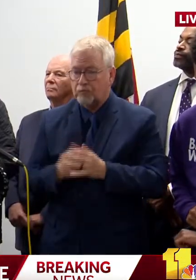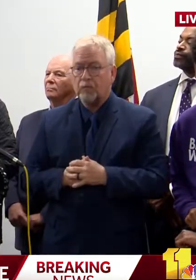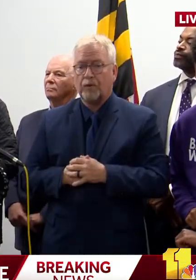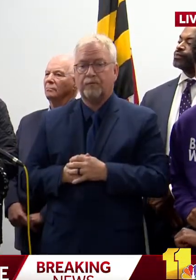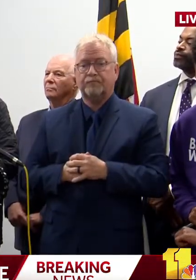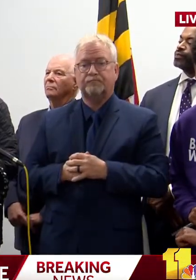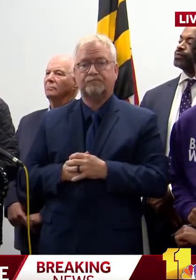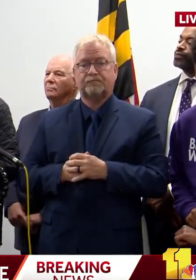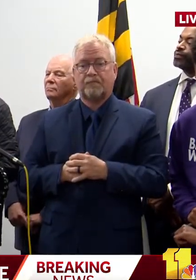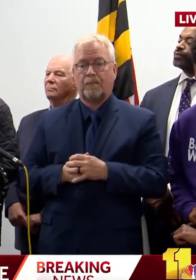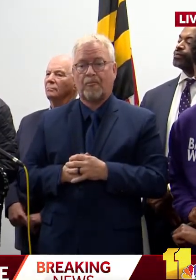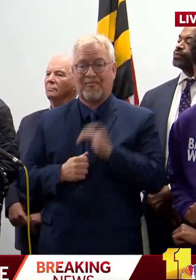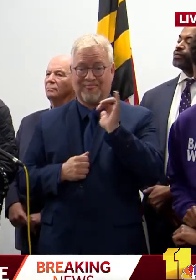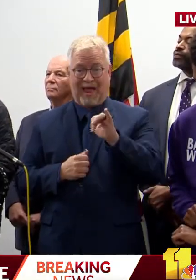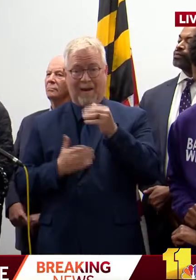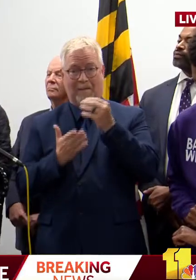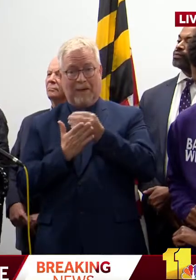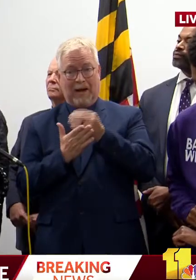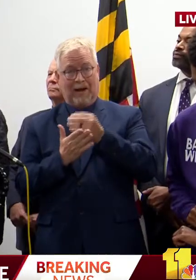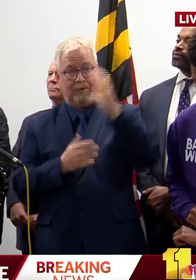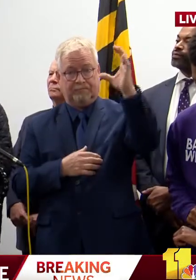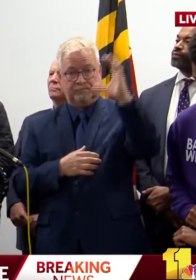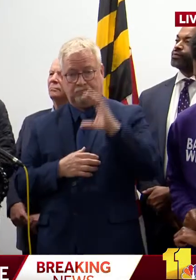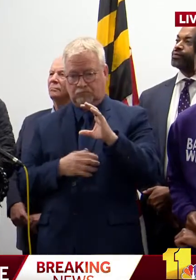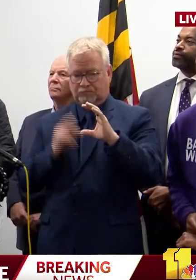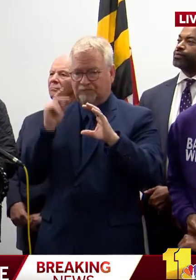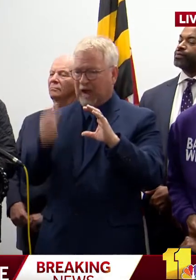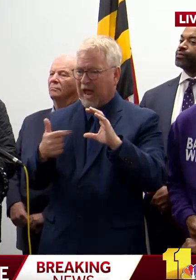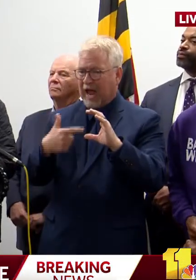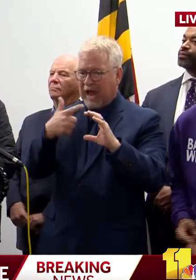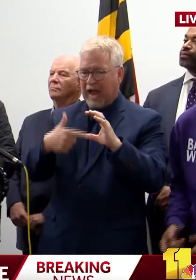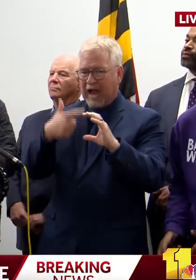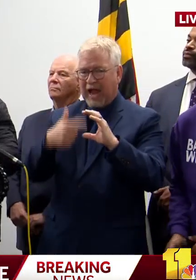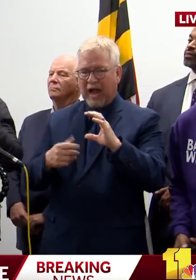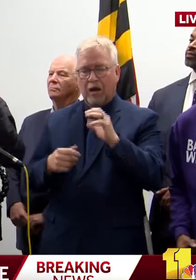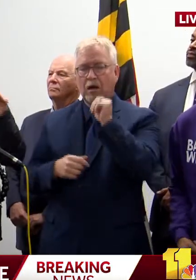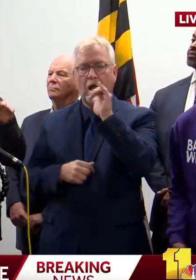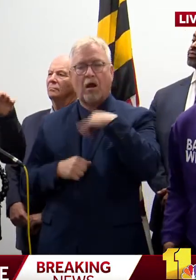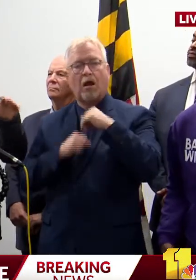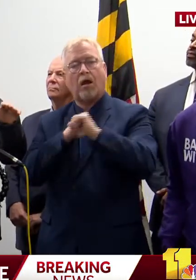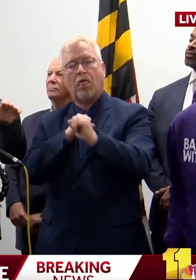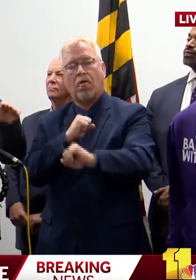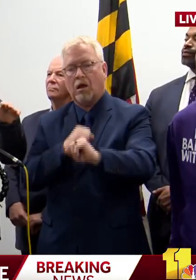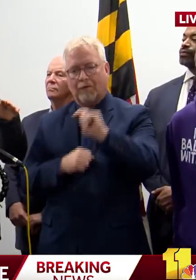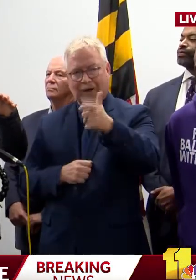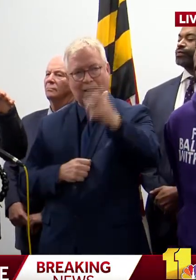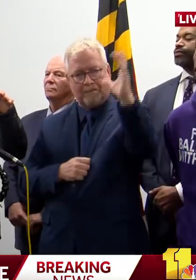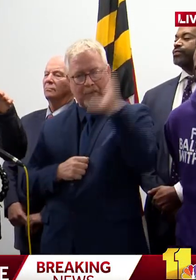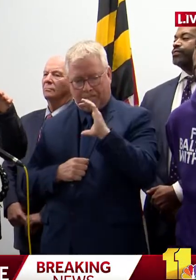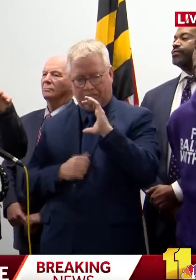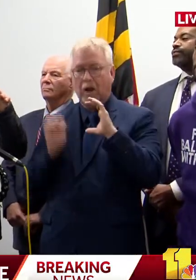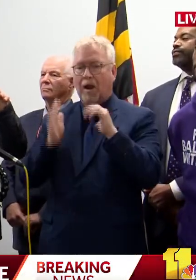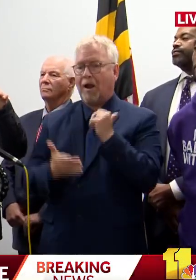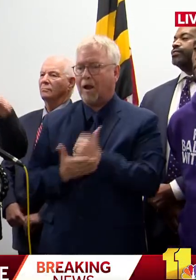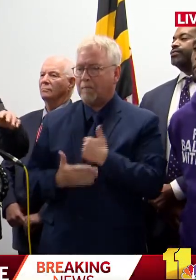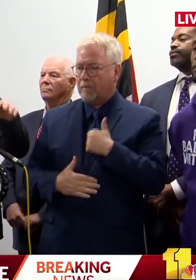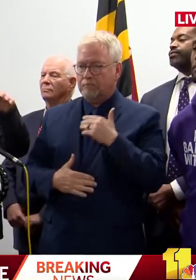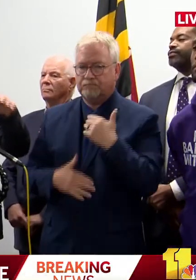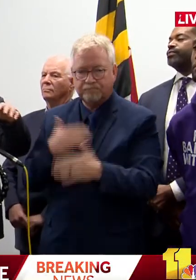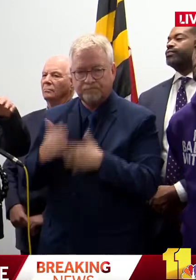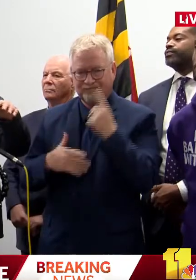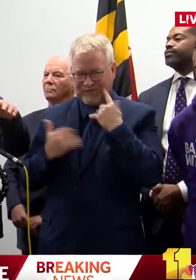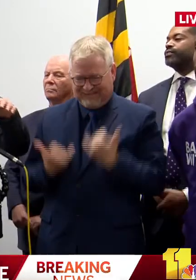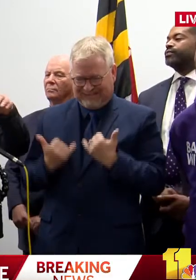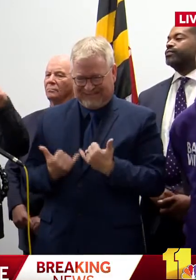you can draw down funds immediately for some of the costs of diverting traffic and other immediate costs